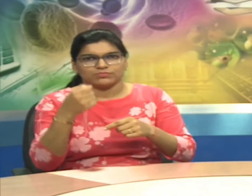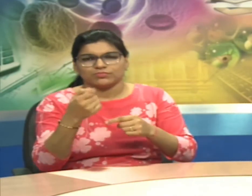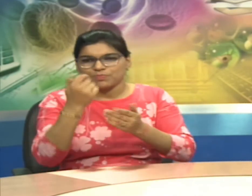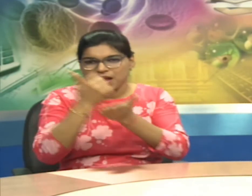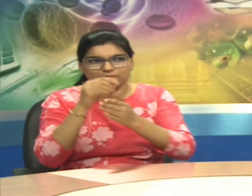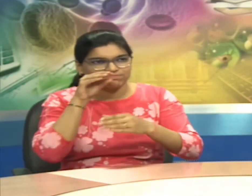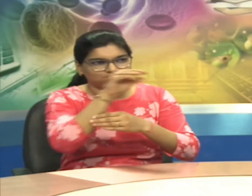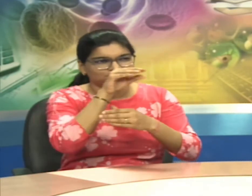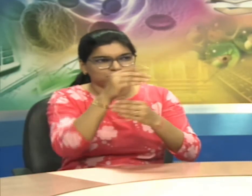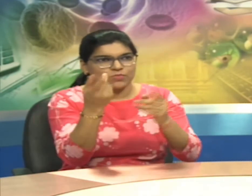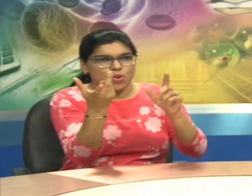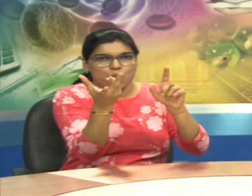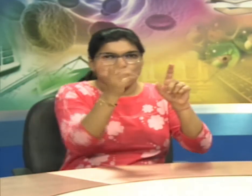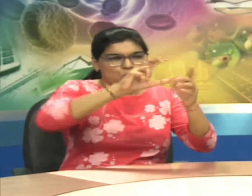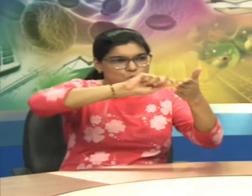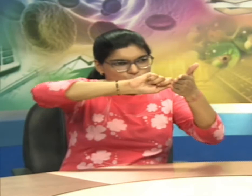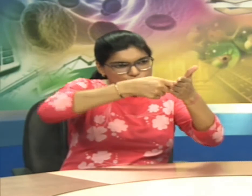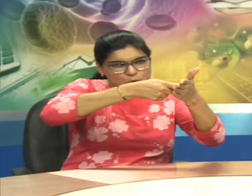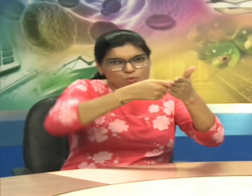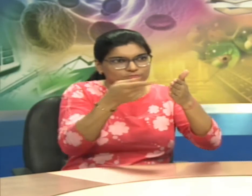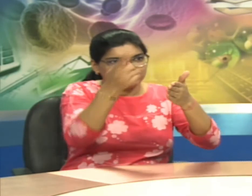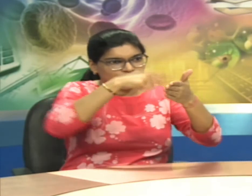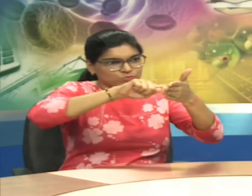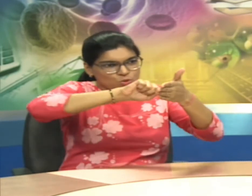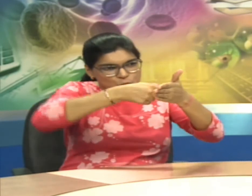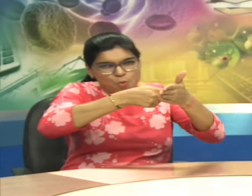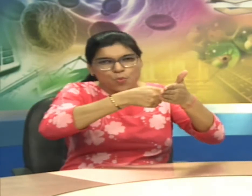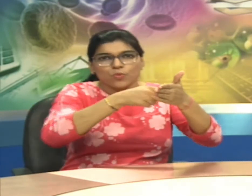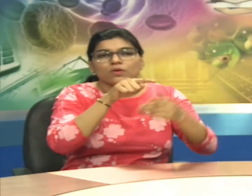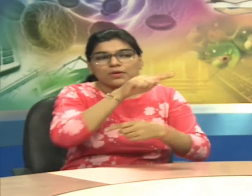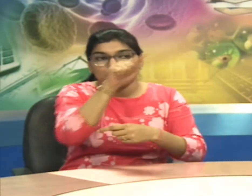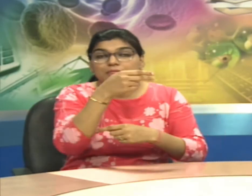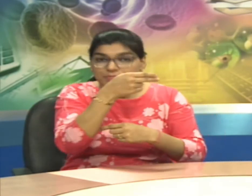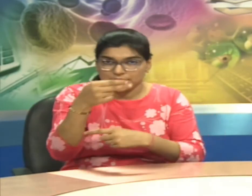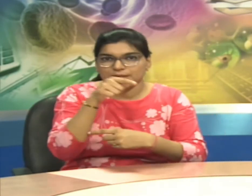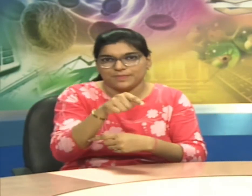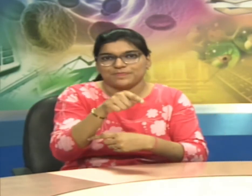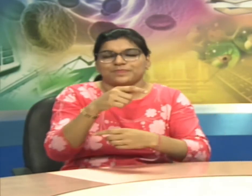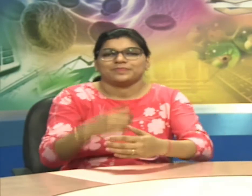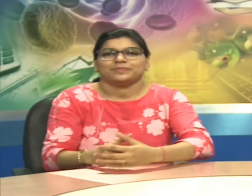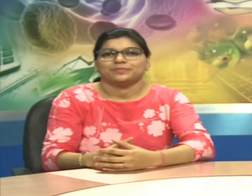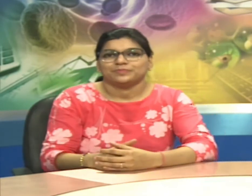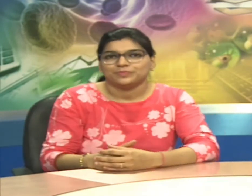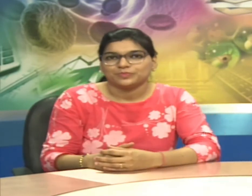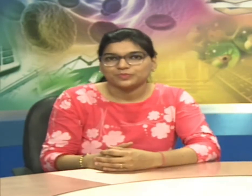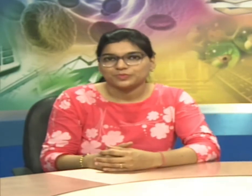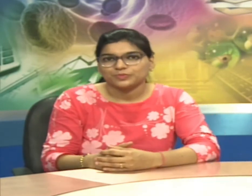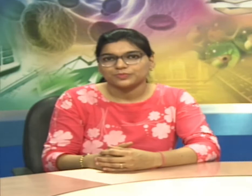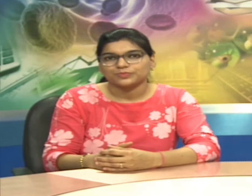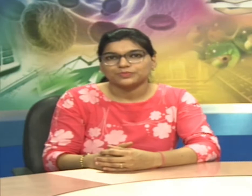You have seen there are different kind of lockers provided by bank to keep your valuable item in it.